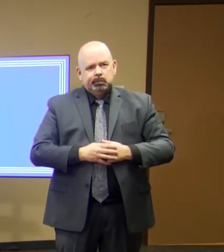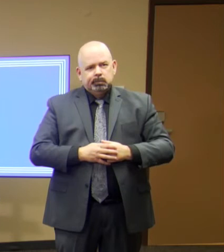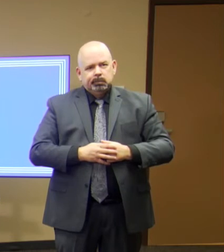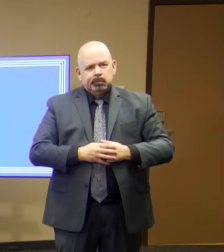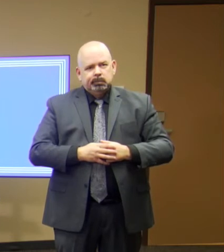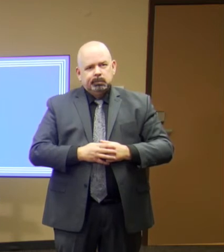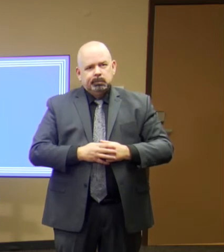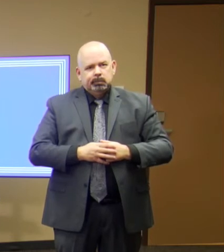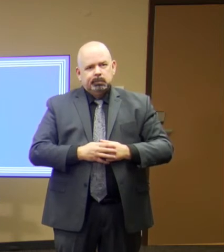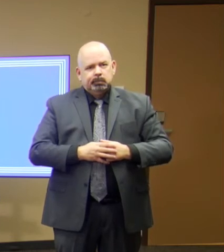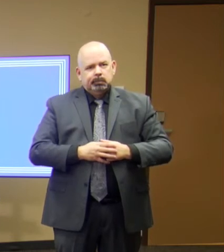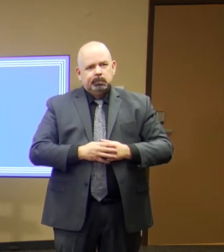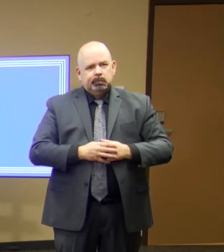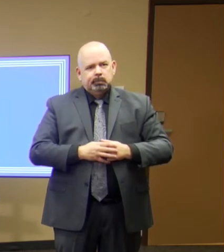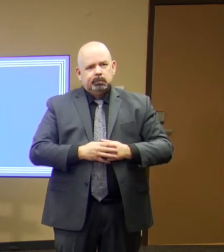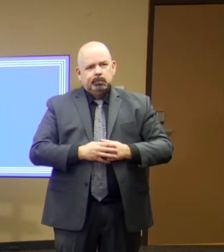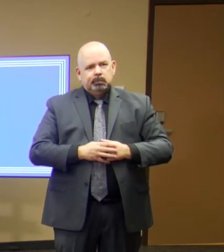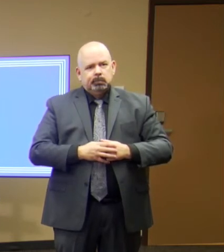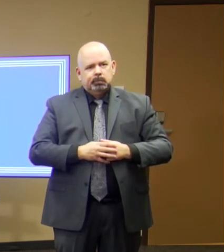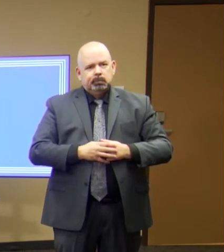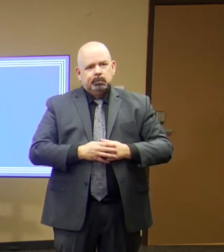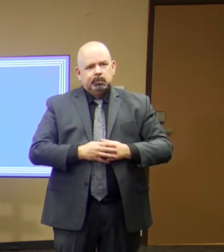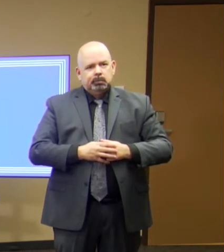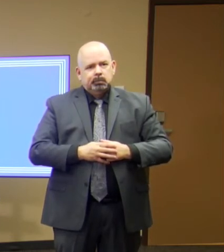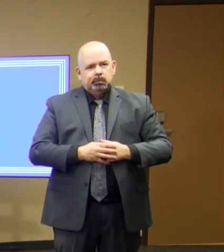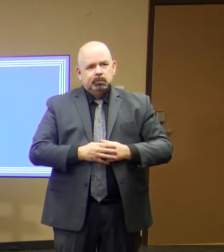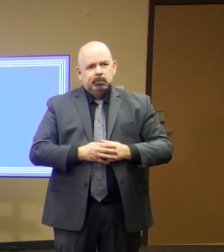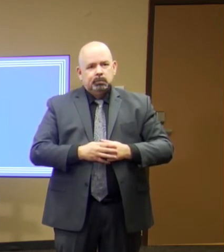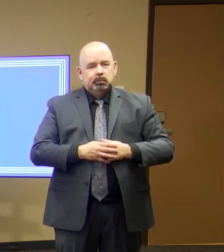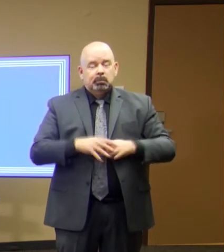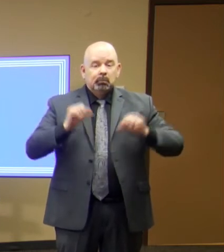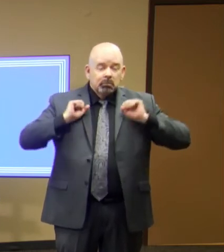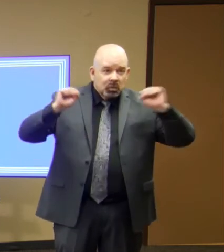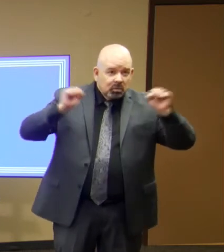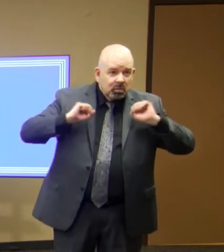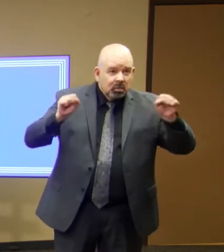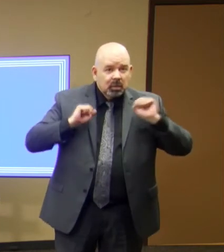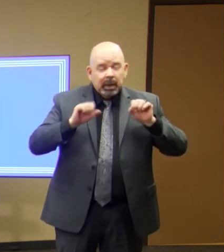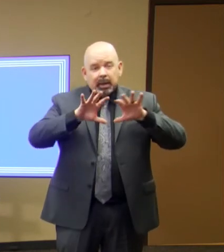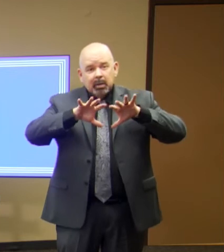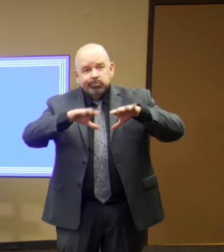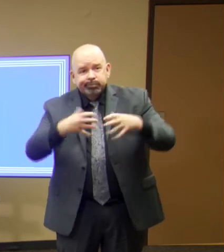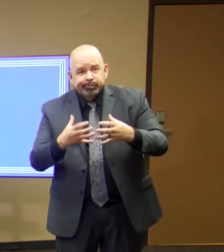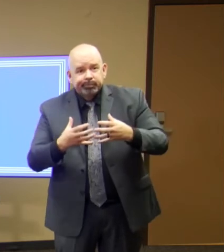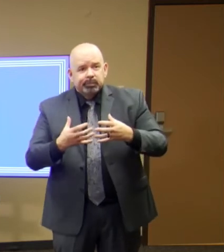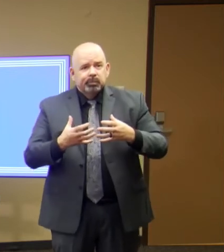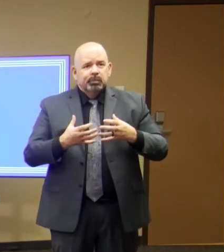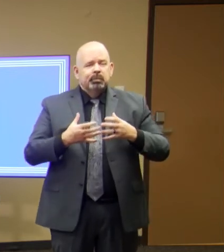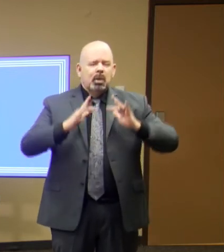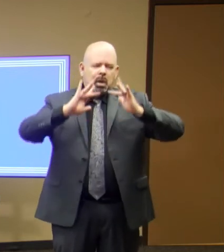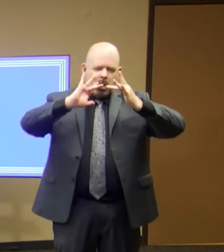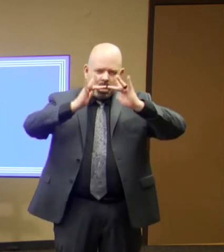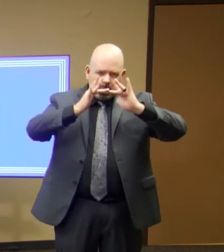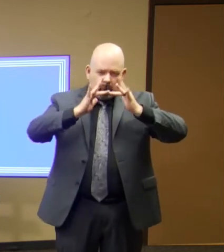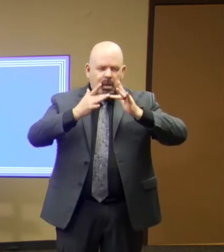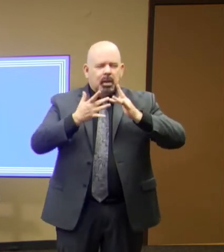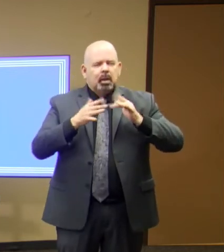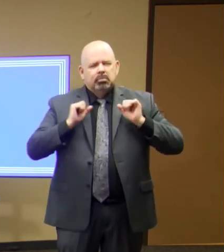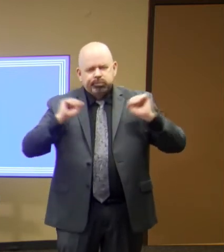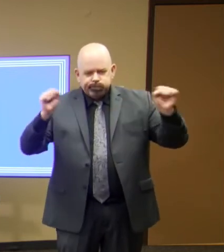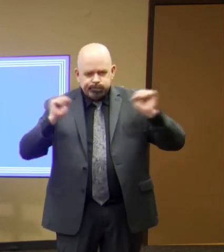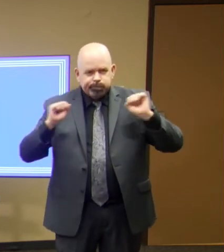and that those should be closed and should be virtual only. Really, there have been strong recommendations from the Public Health Committee